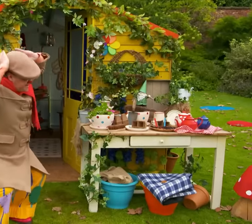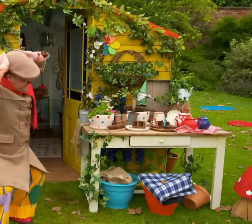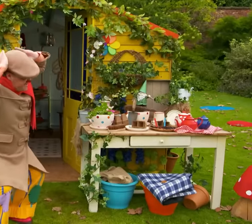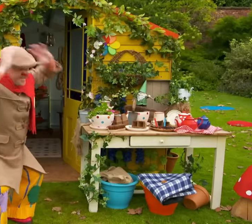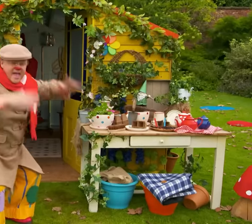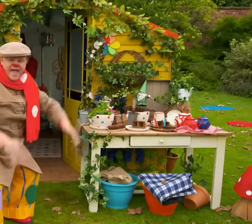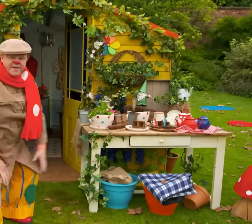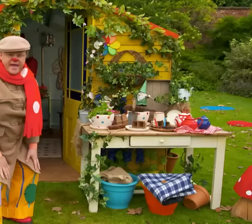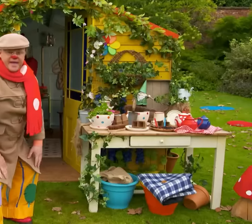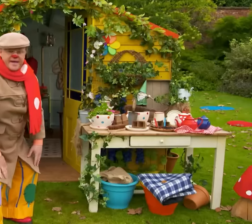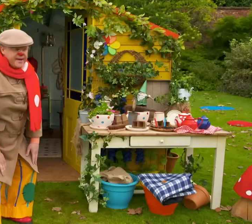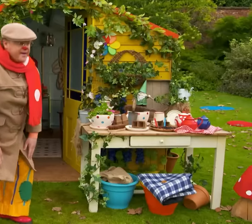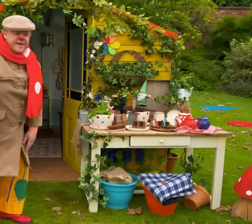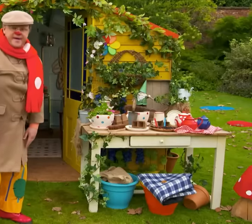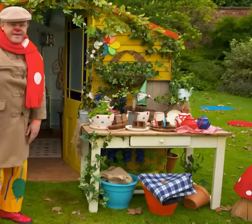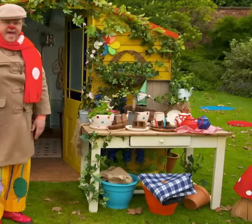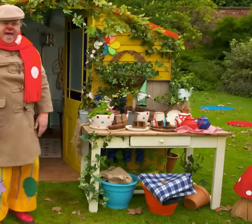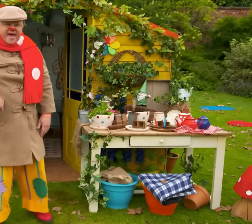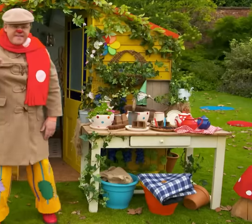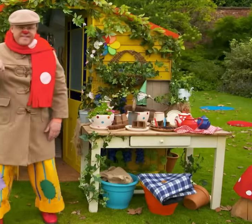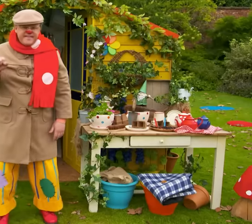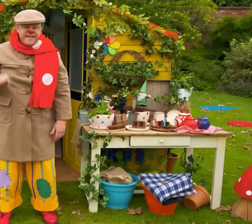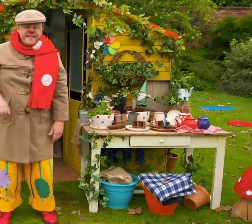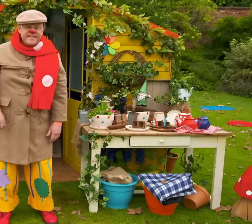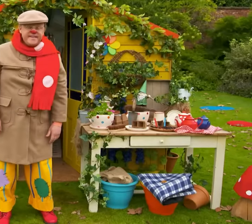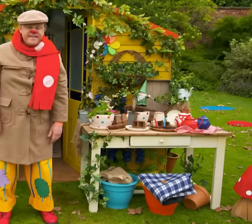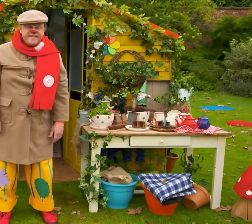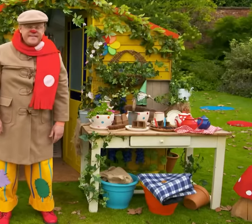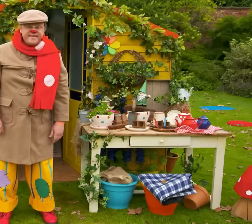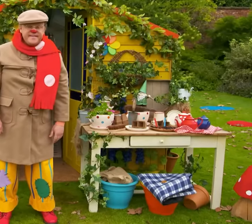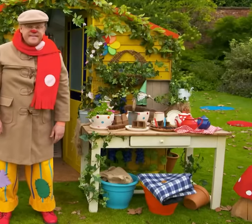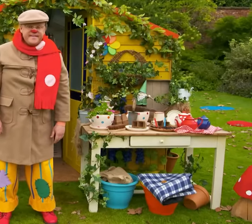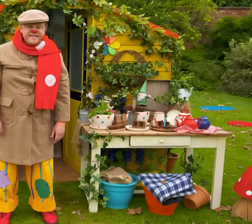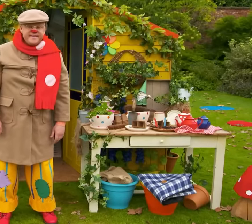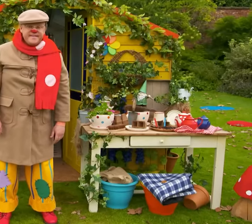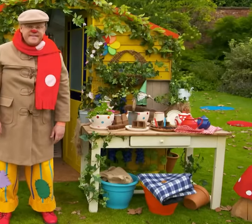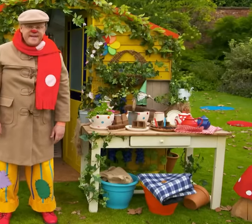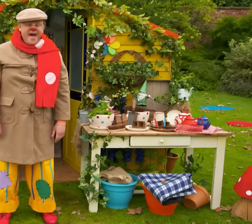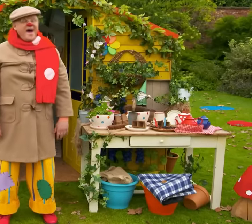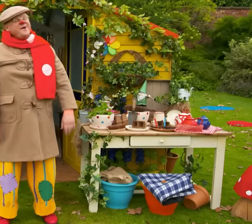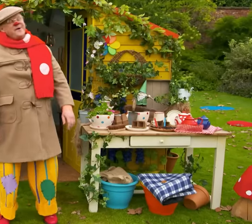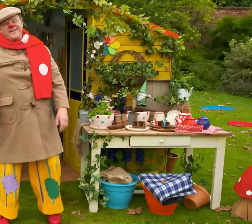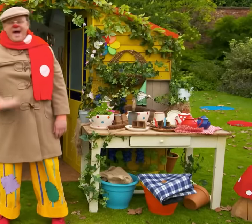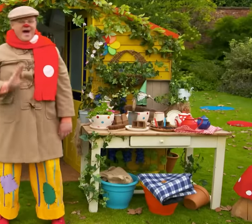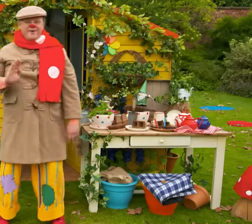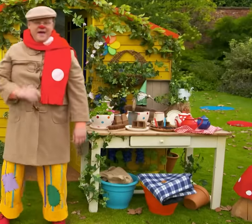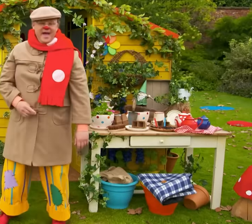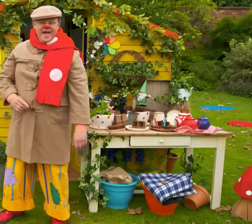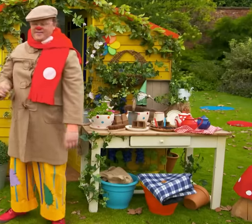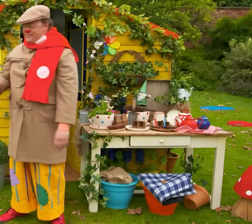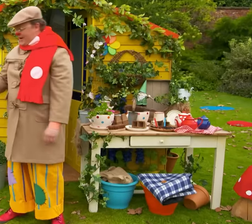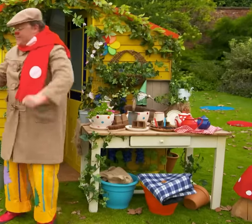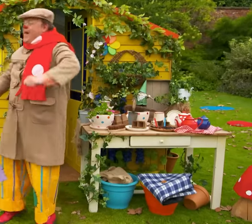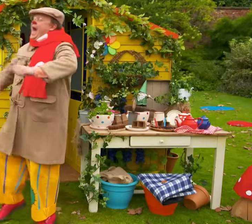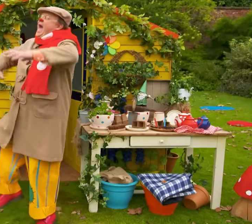Wait, Grandad Tumble. Yes? You've forgotten your deck chair. Oh, no. It's right